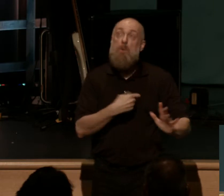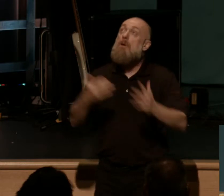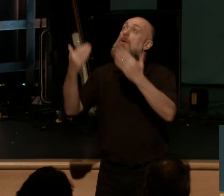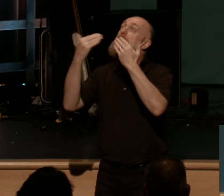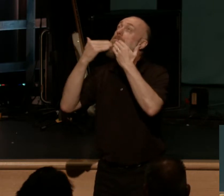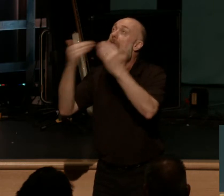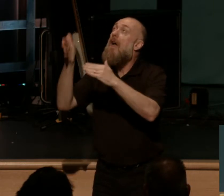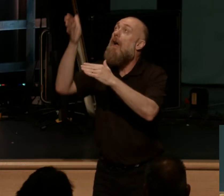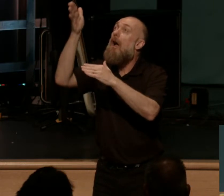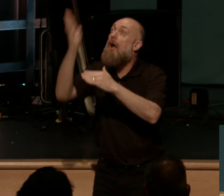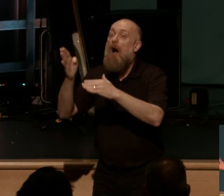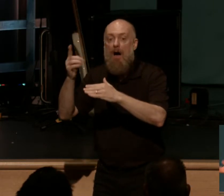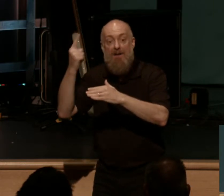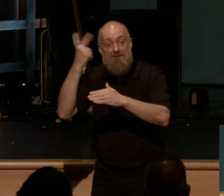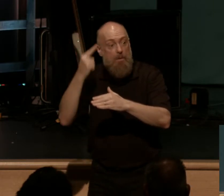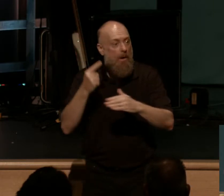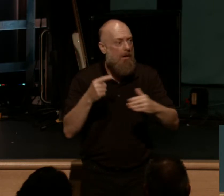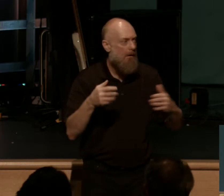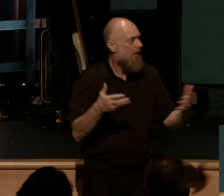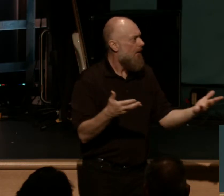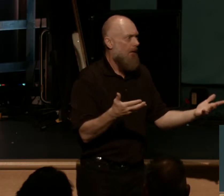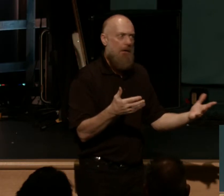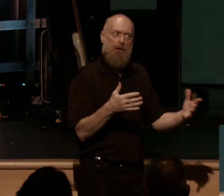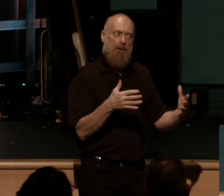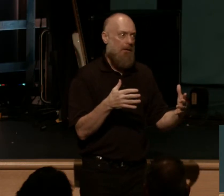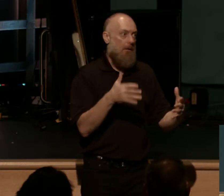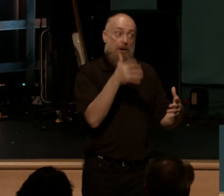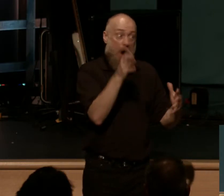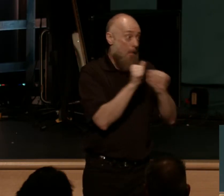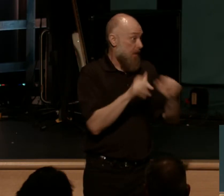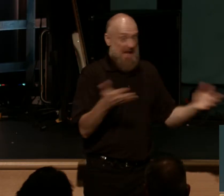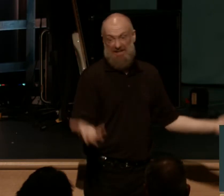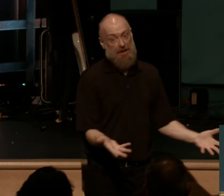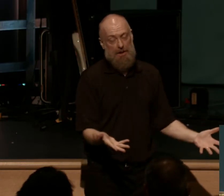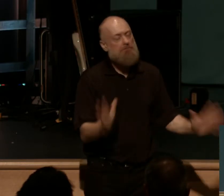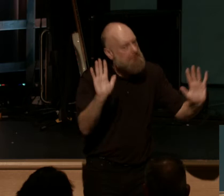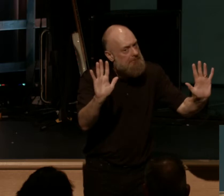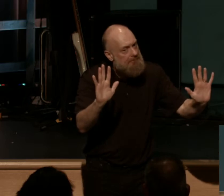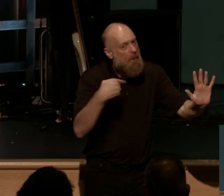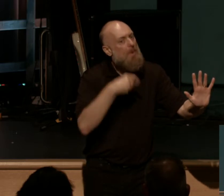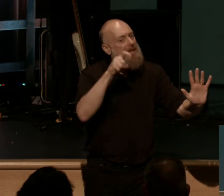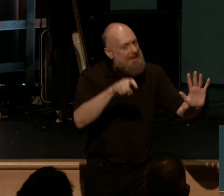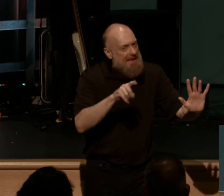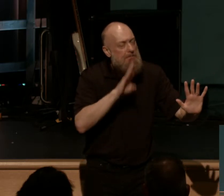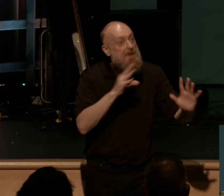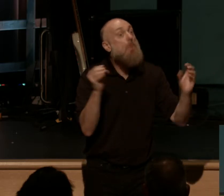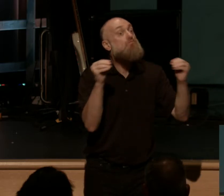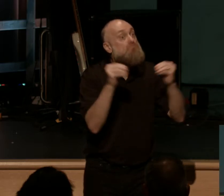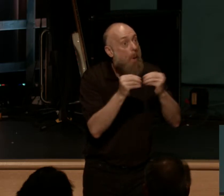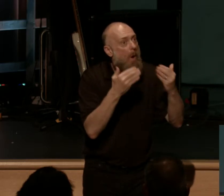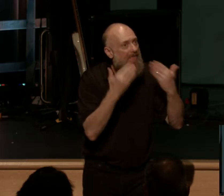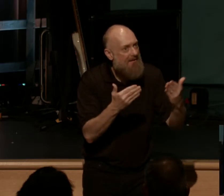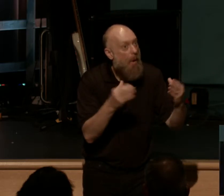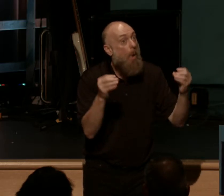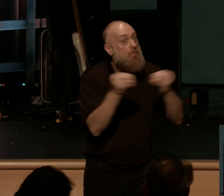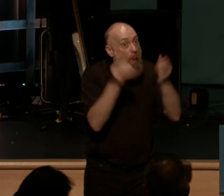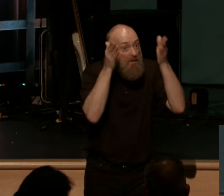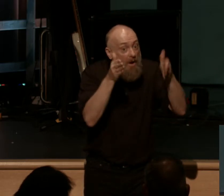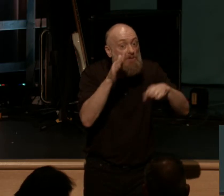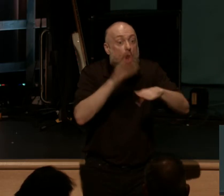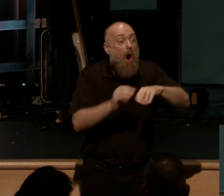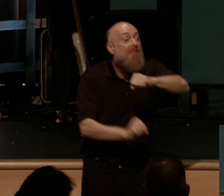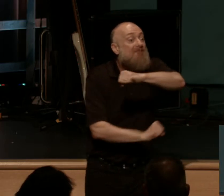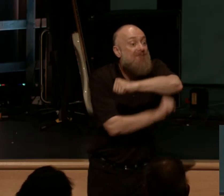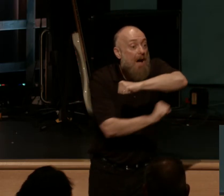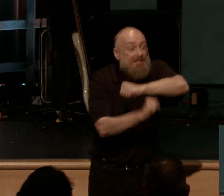for the abundant ministry around us, we have to be more thankful and more focused on the